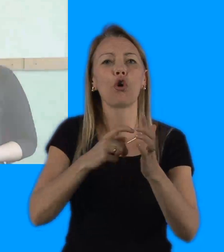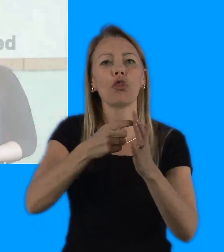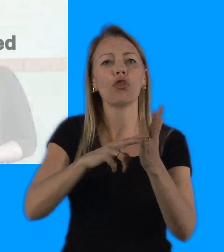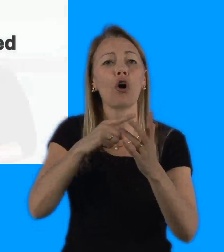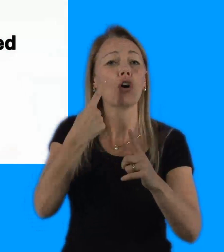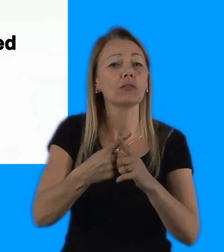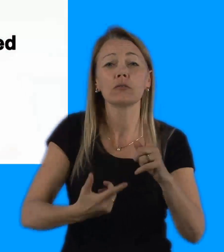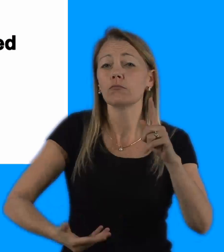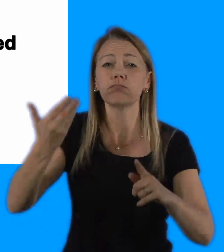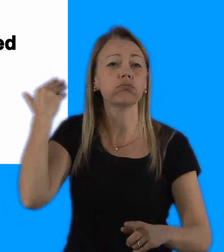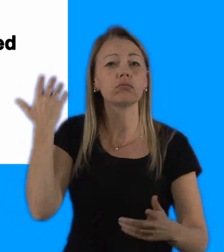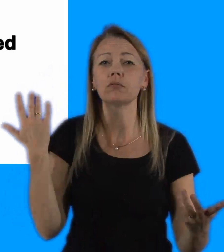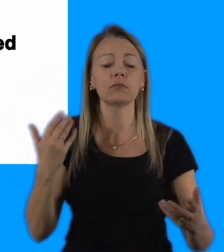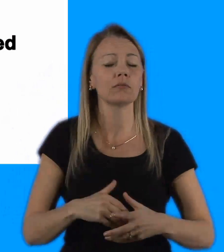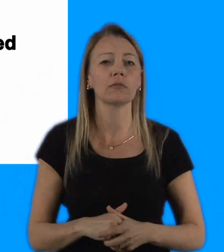Knox.